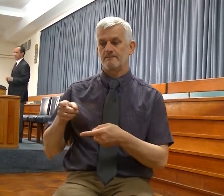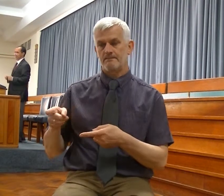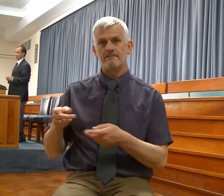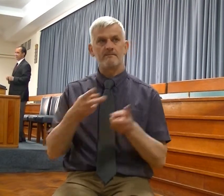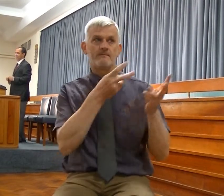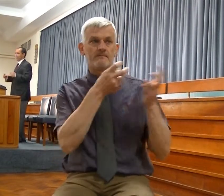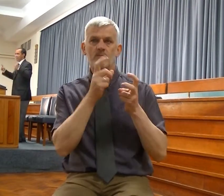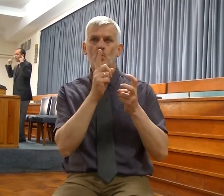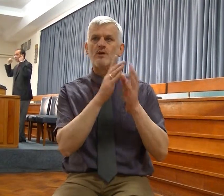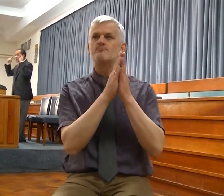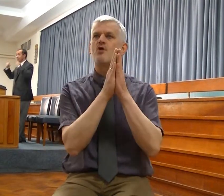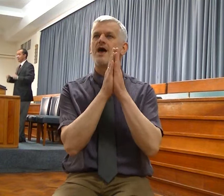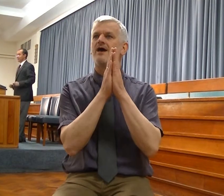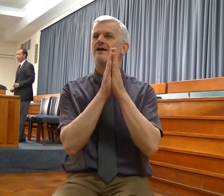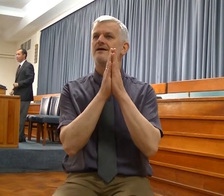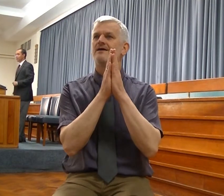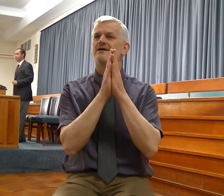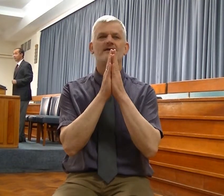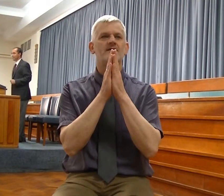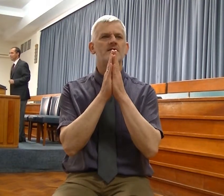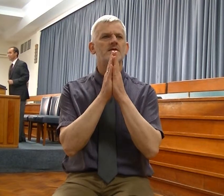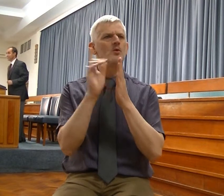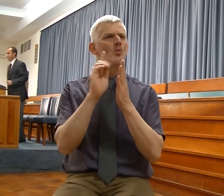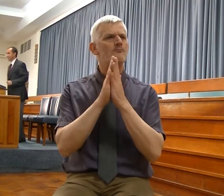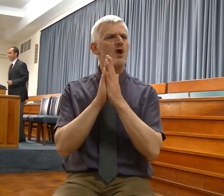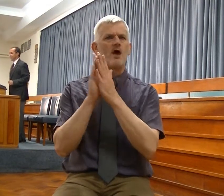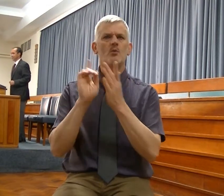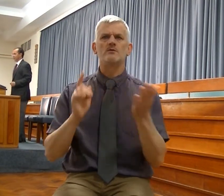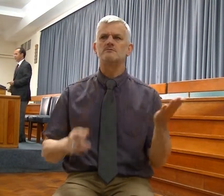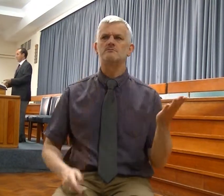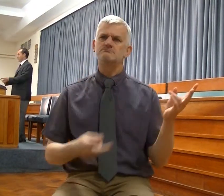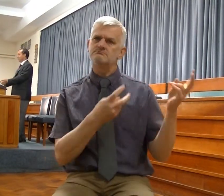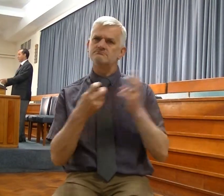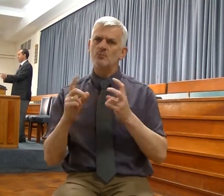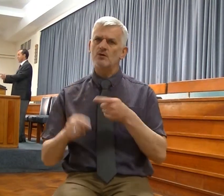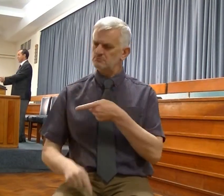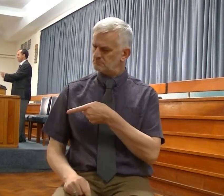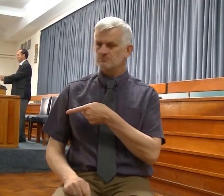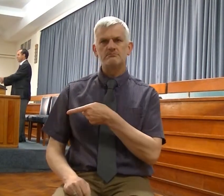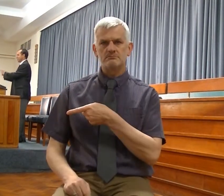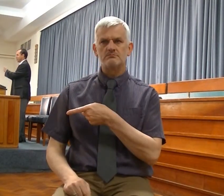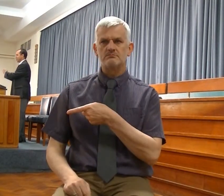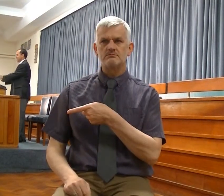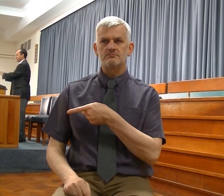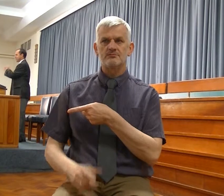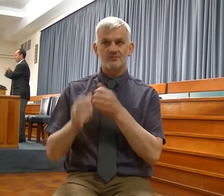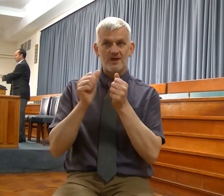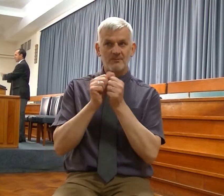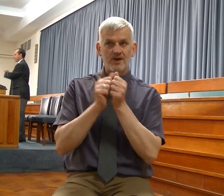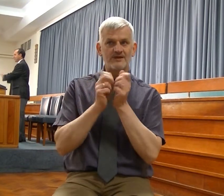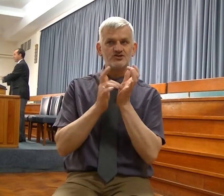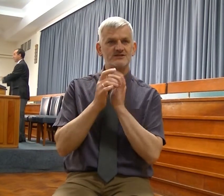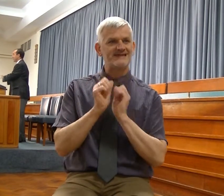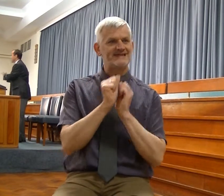prayer. He heard a prayer. What prayer did he hear? Oh, the first last statement of